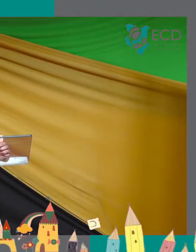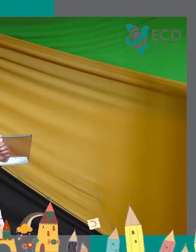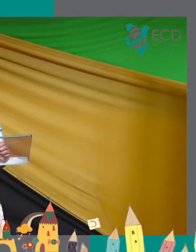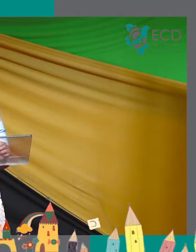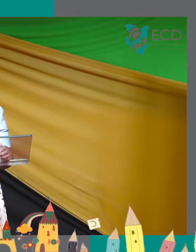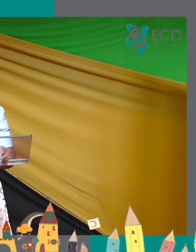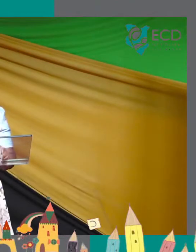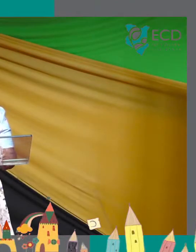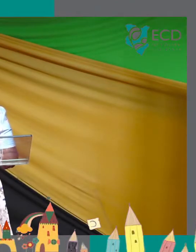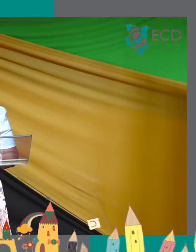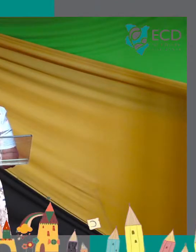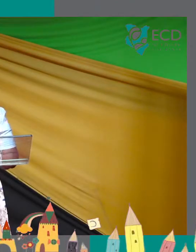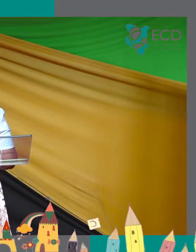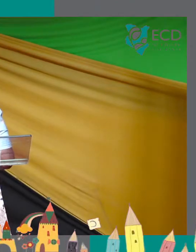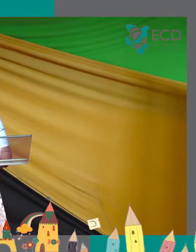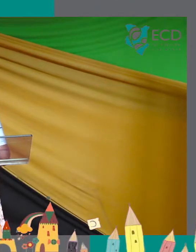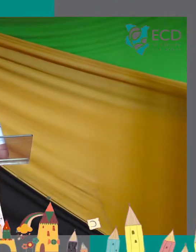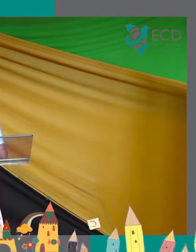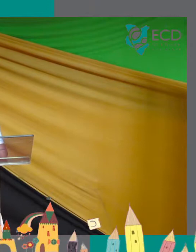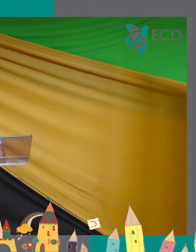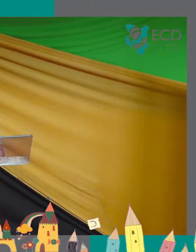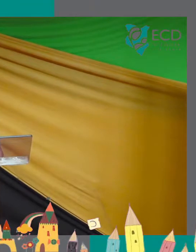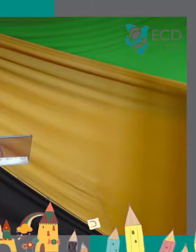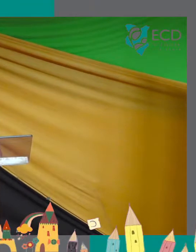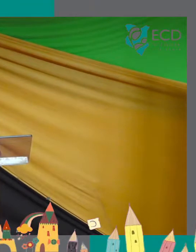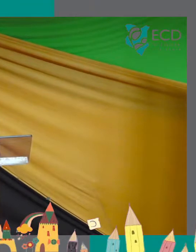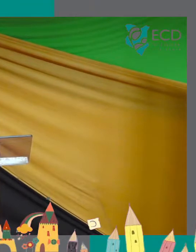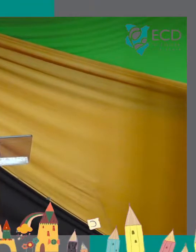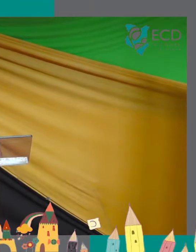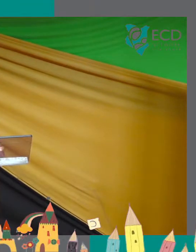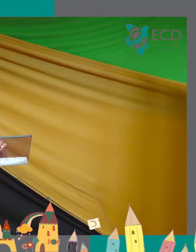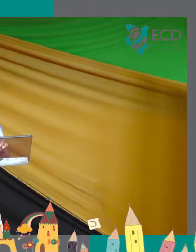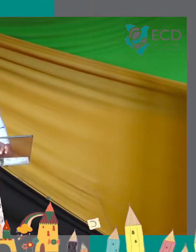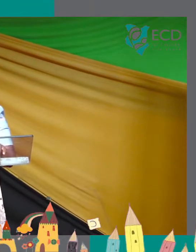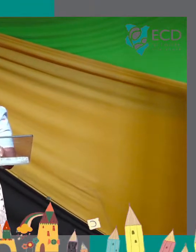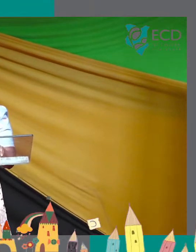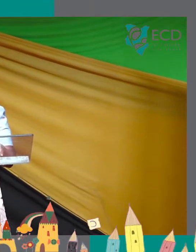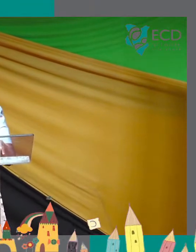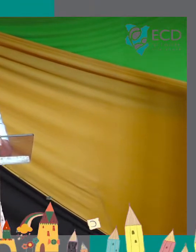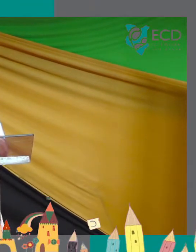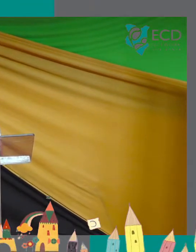interventions that are supporting the children of the